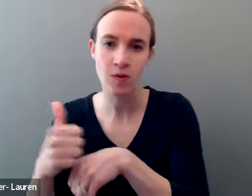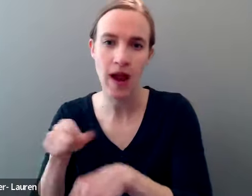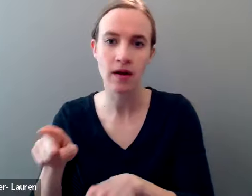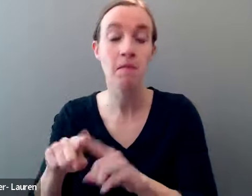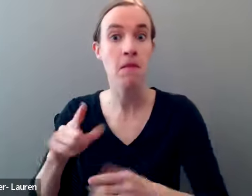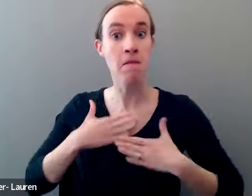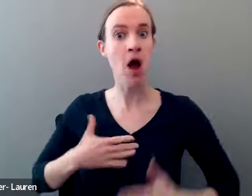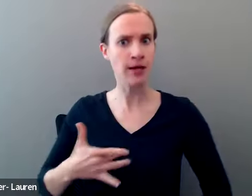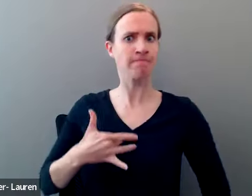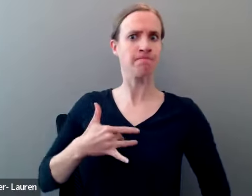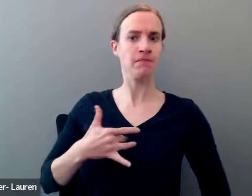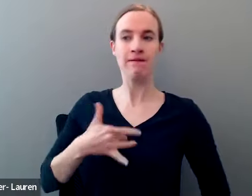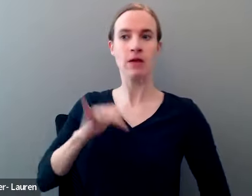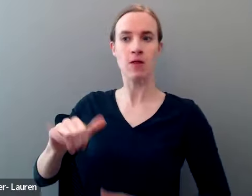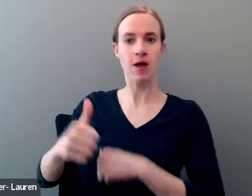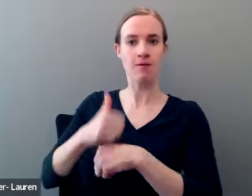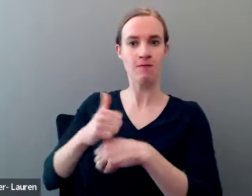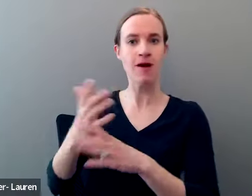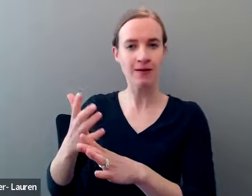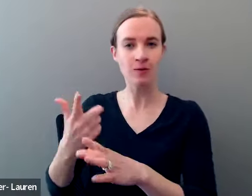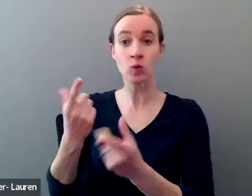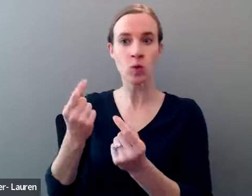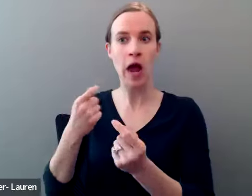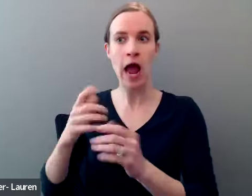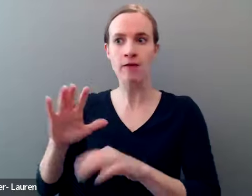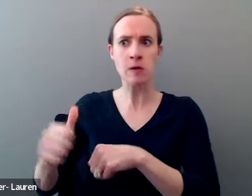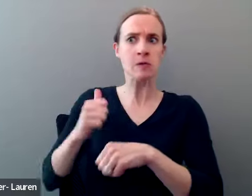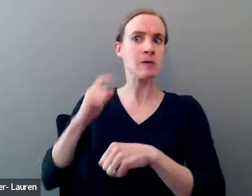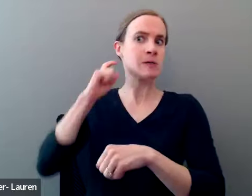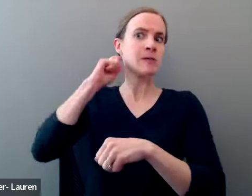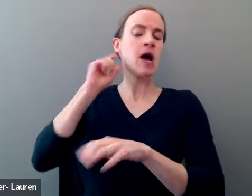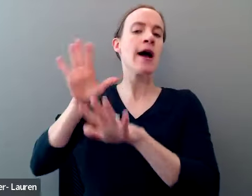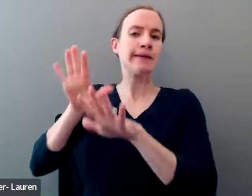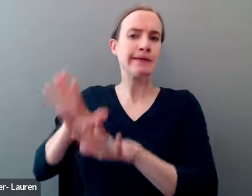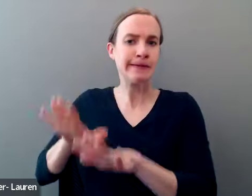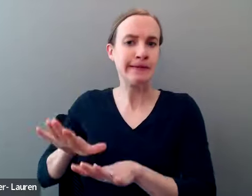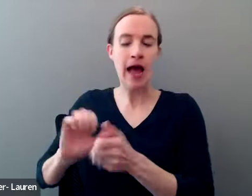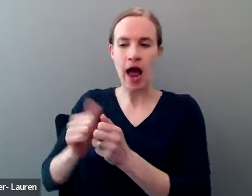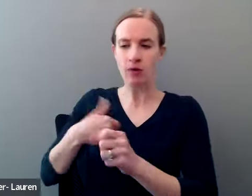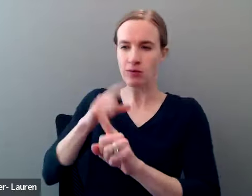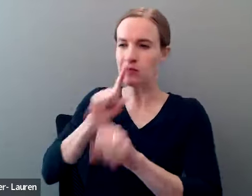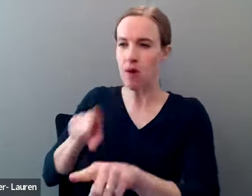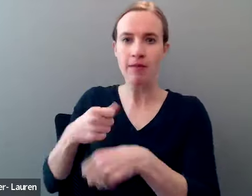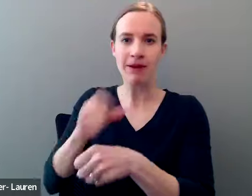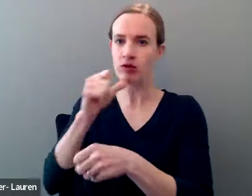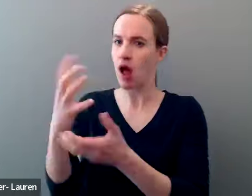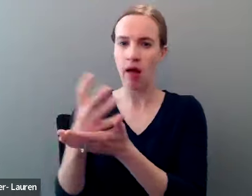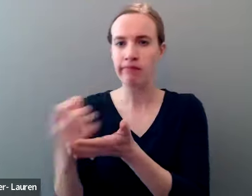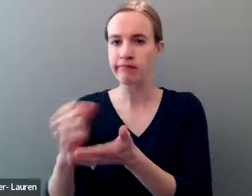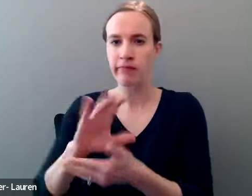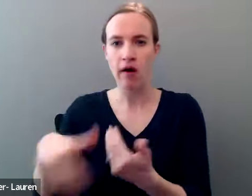um, respond in a way that doesn't use up all your resources. But then again,